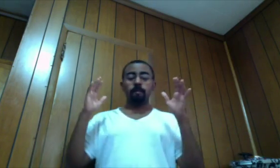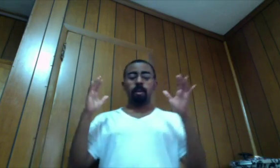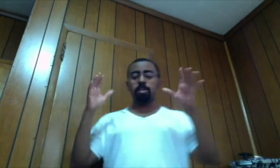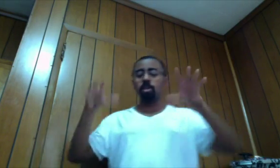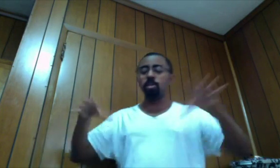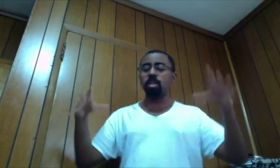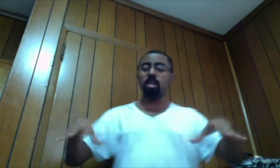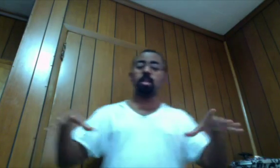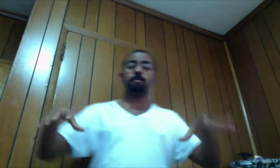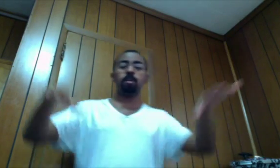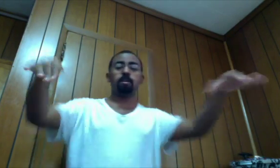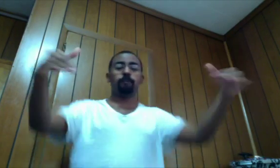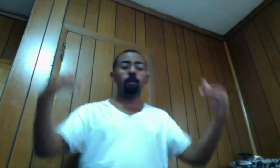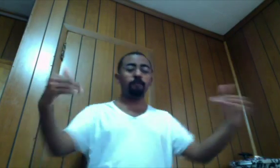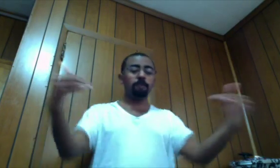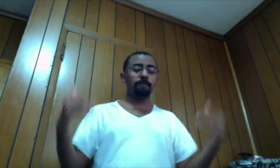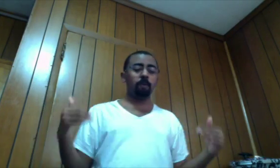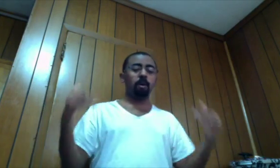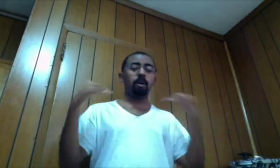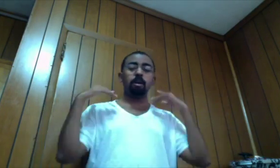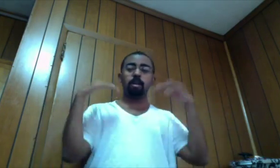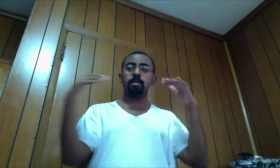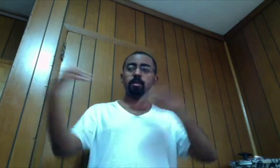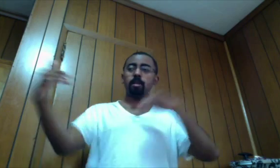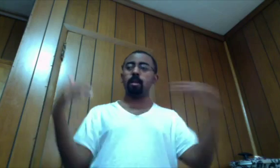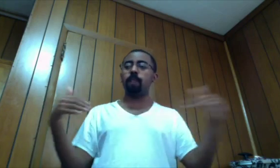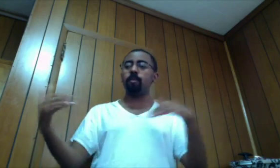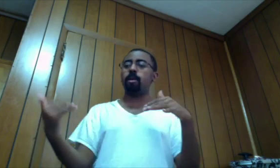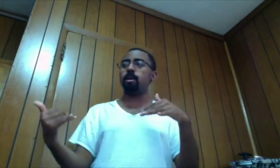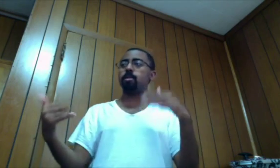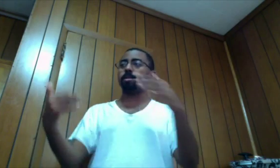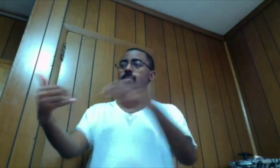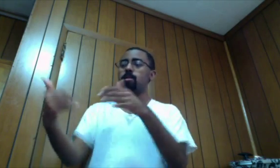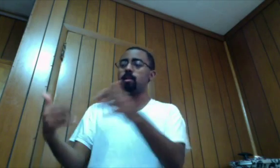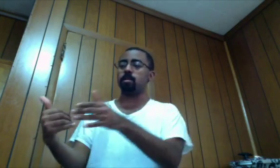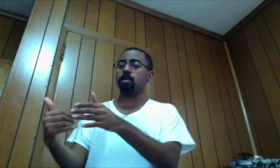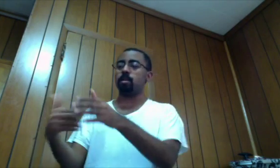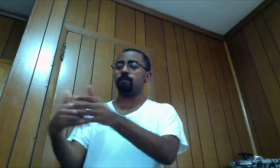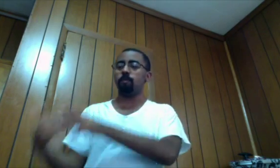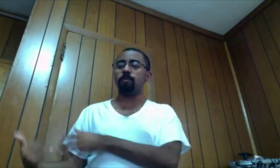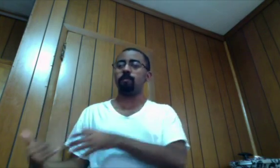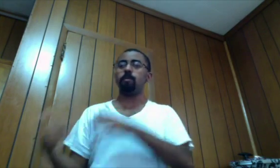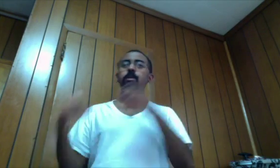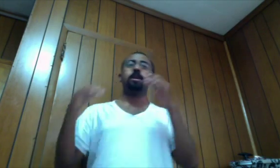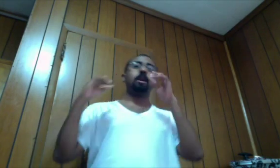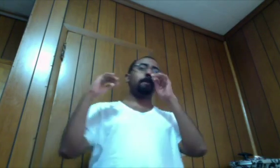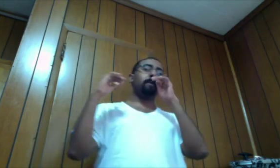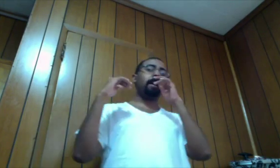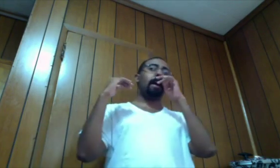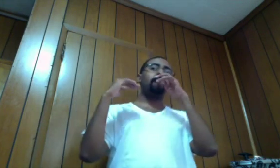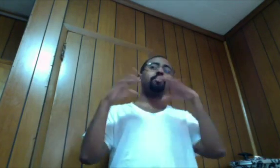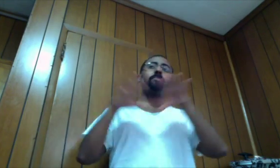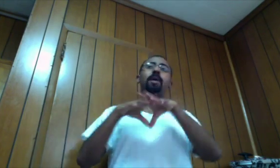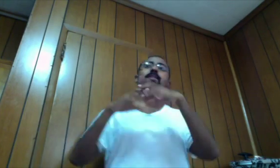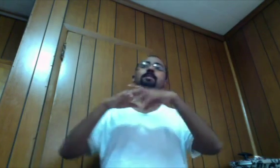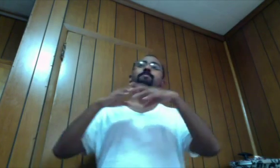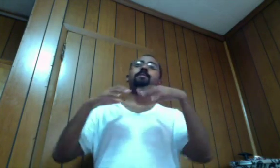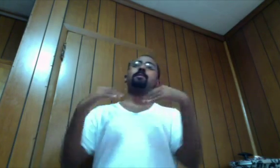it's your team 4v4 against everyone else's team 4v4, but after you pass the